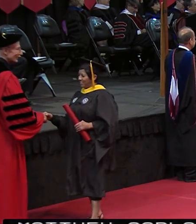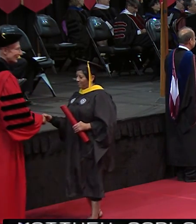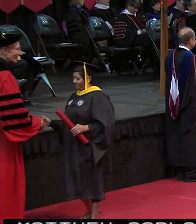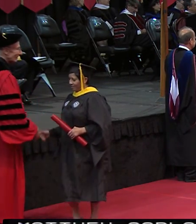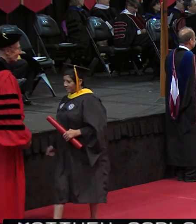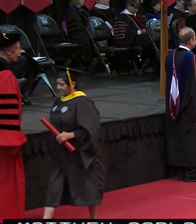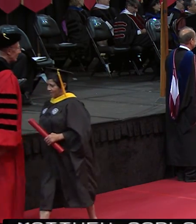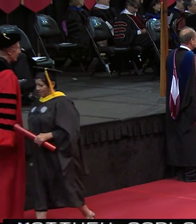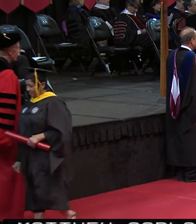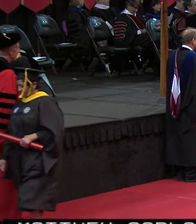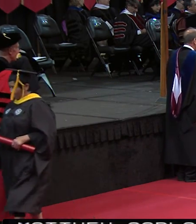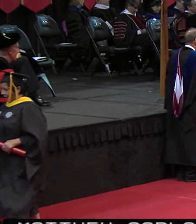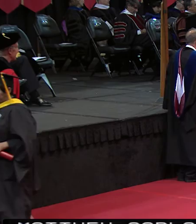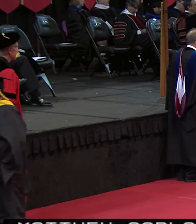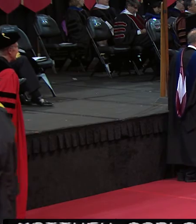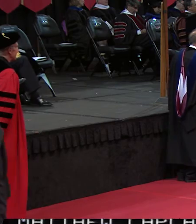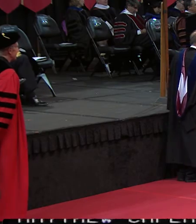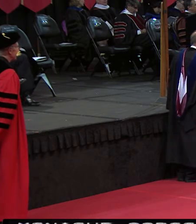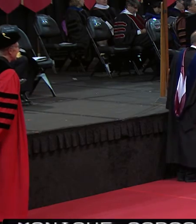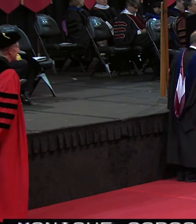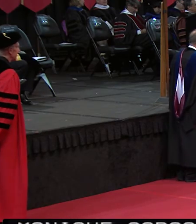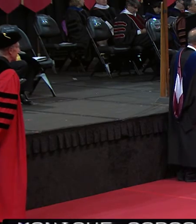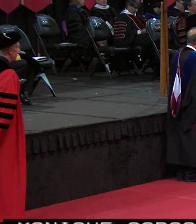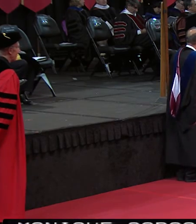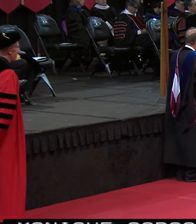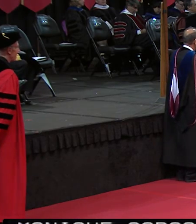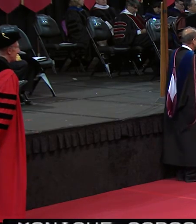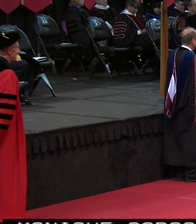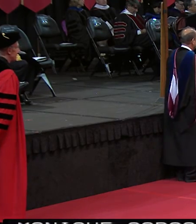Celine El Amin.